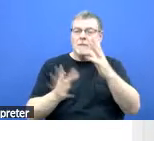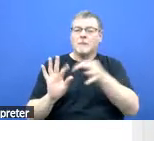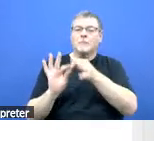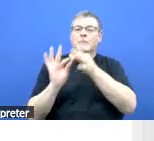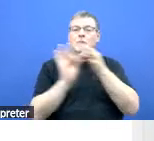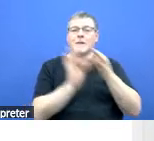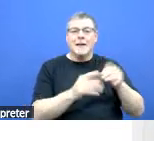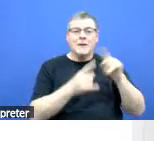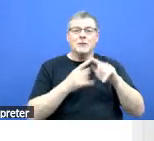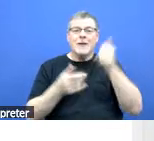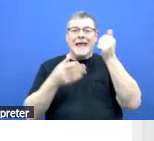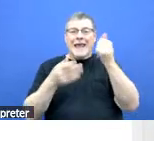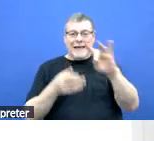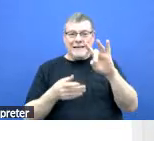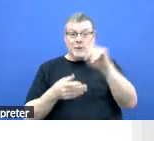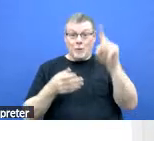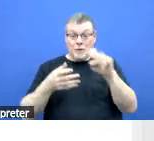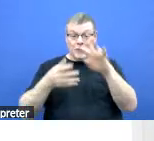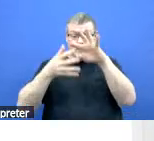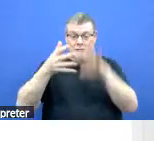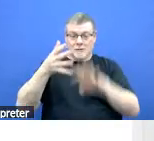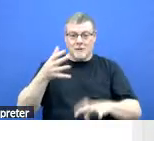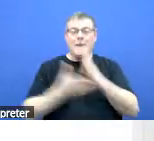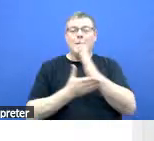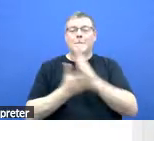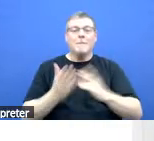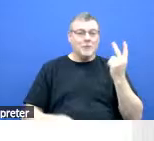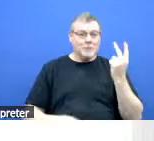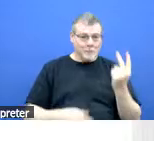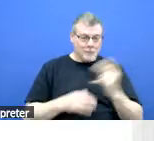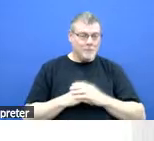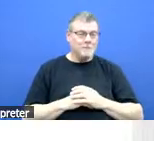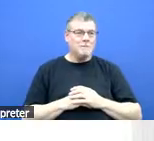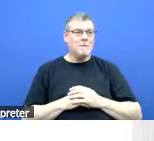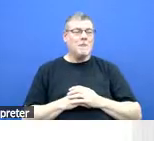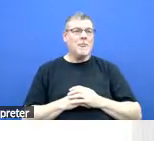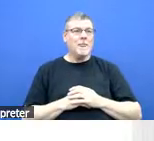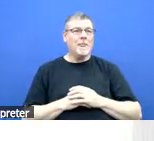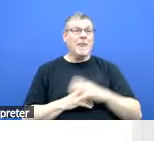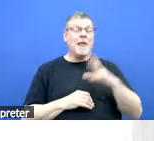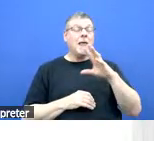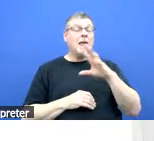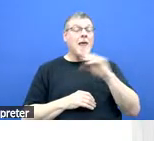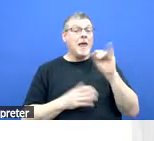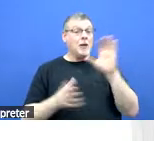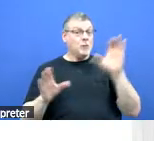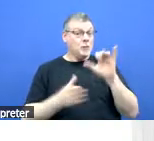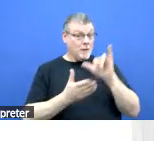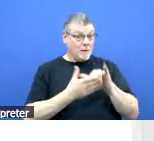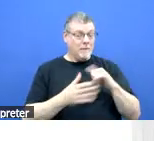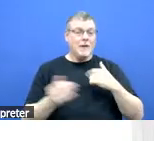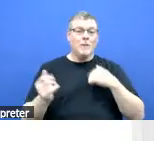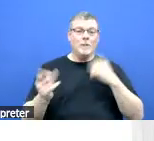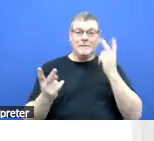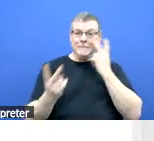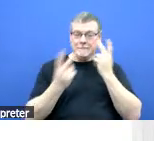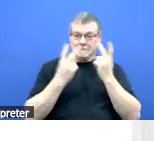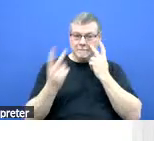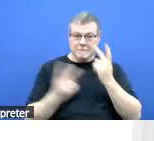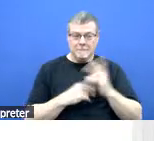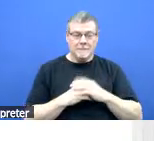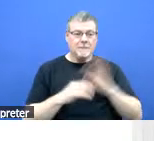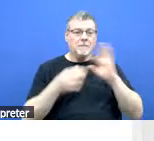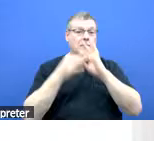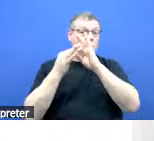to the 18 questions within the part 2 EAF. In doing that, we were able to see, as it relates to